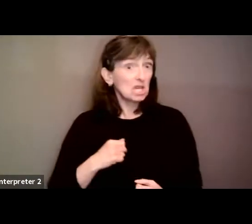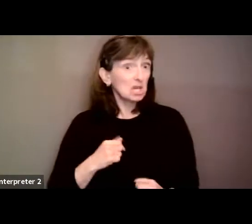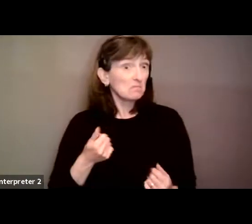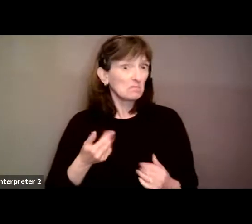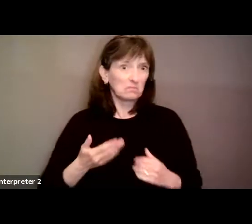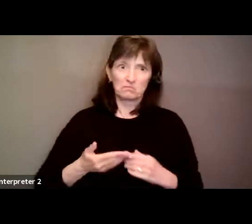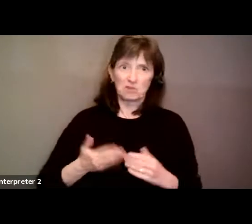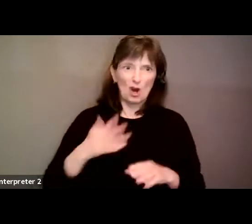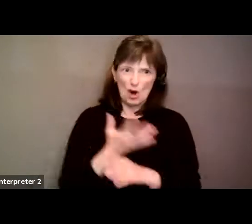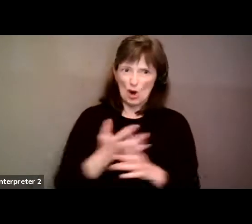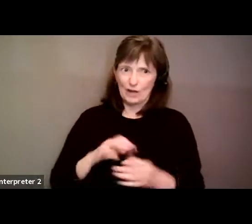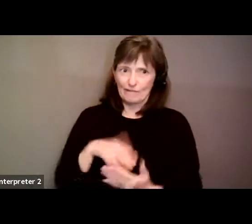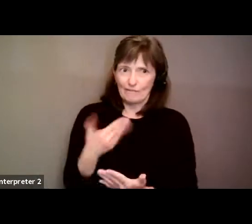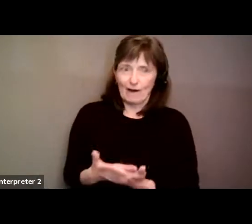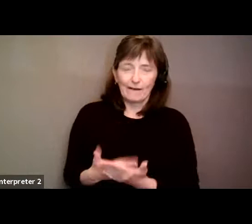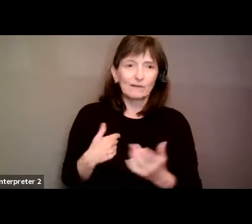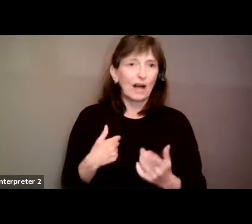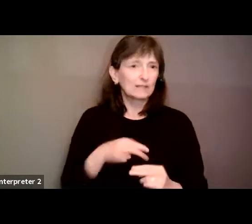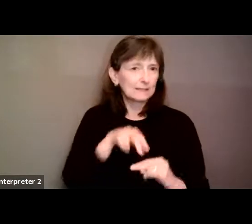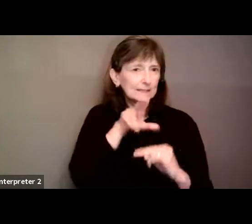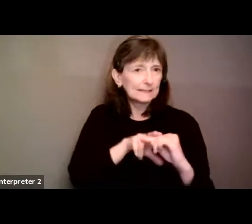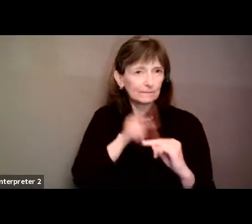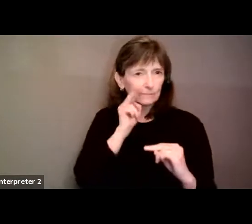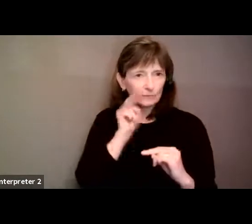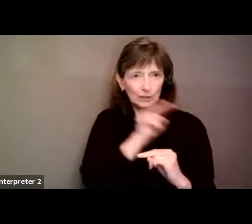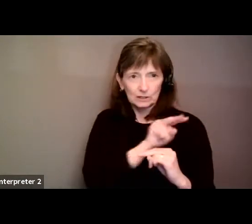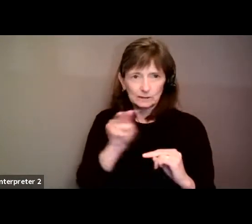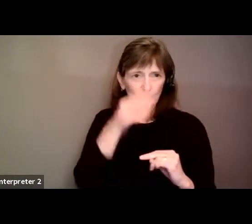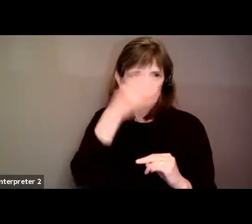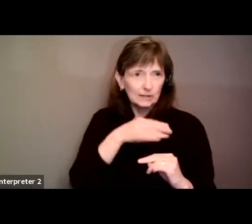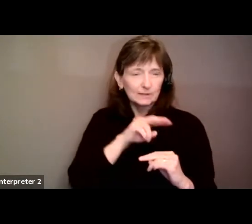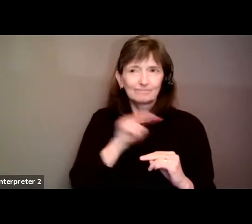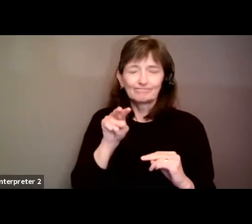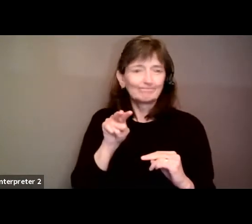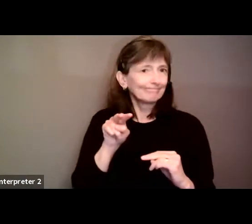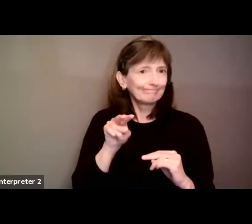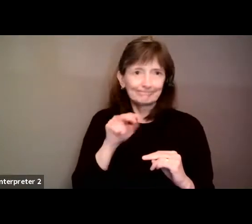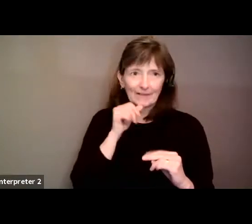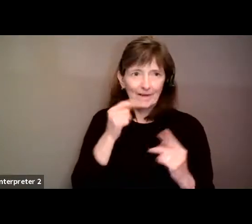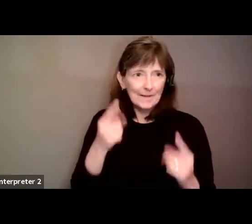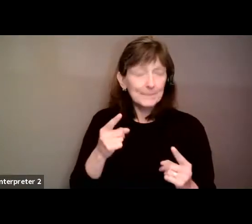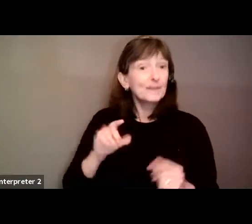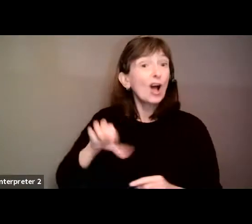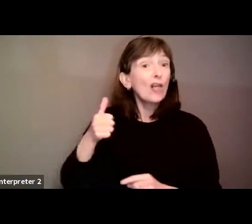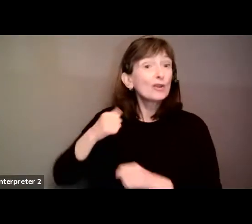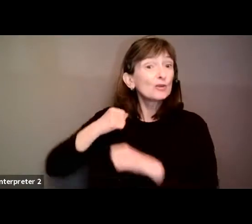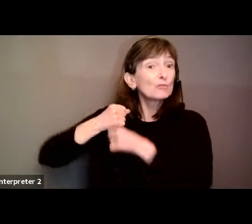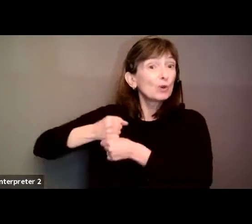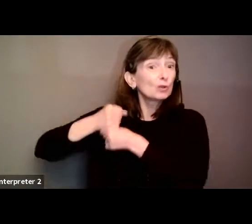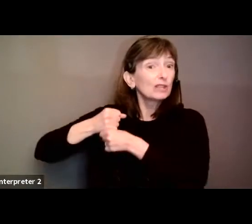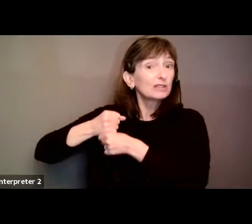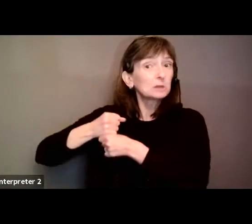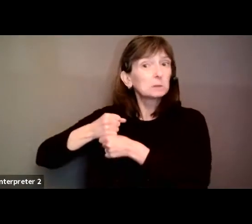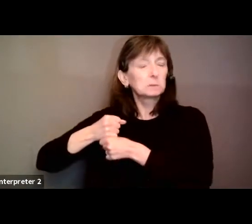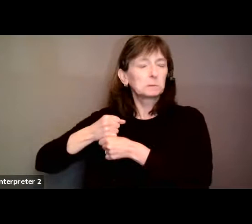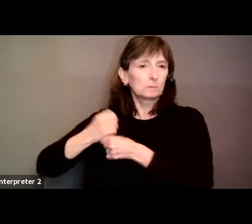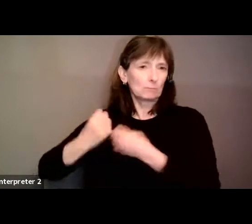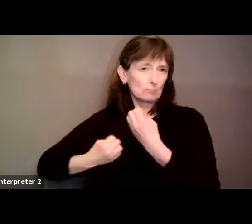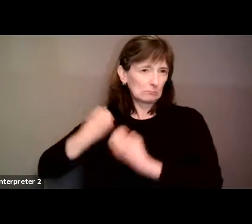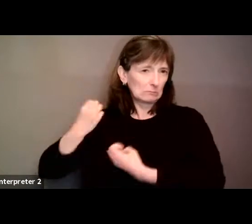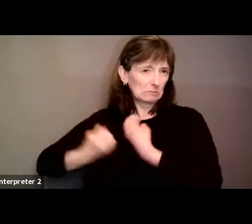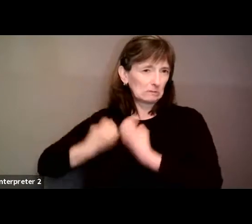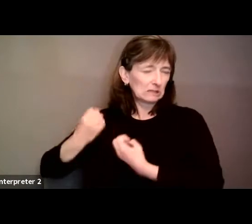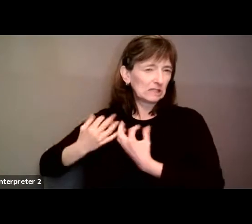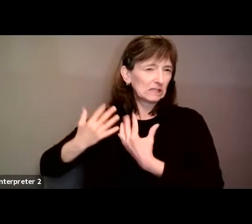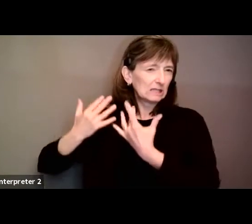in the public viewing gallery. It didn't last. Some of my fellow protesters got reasonably emotional and they